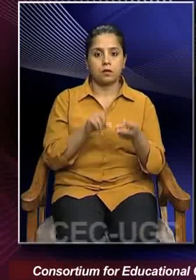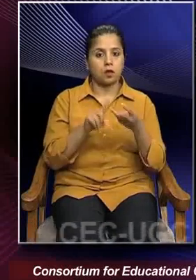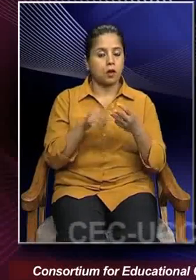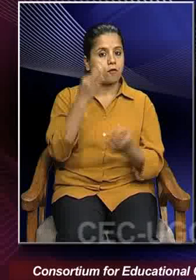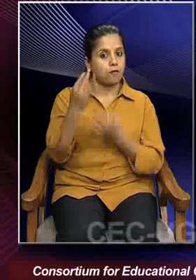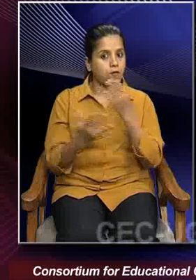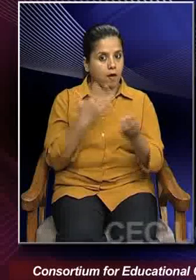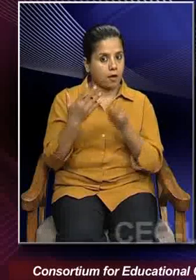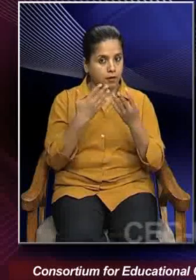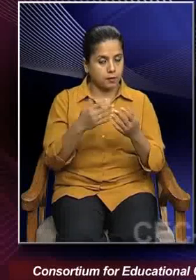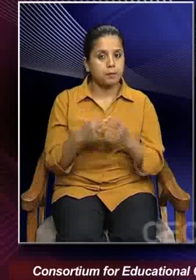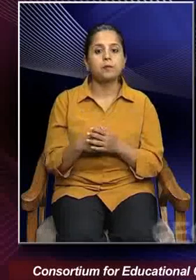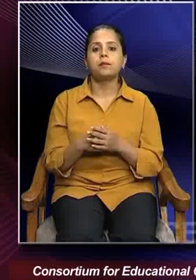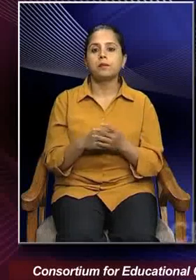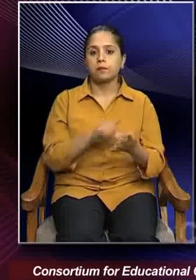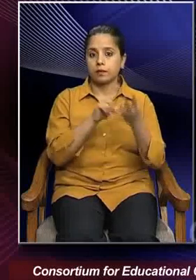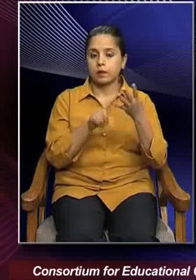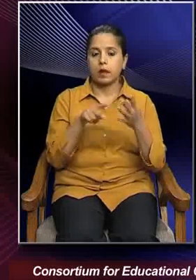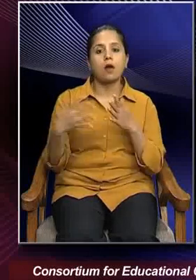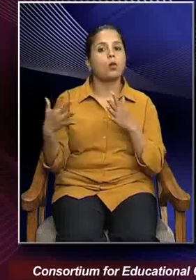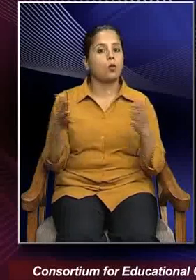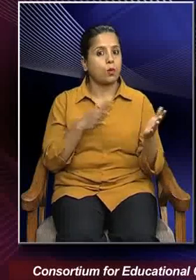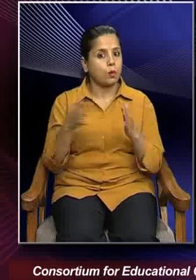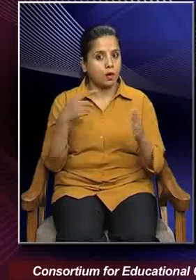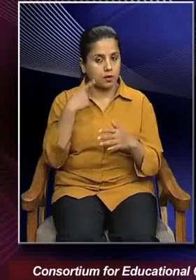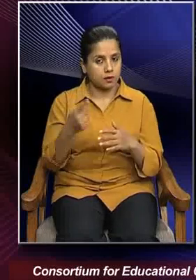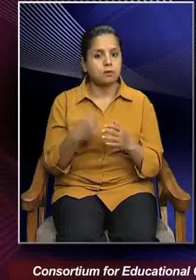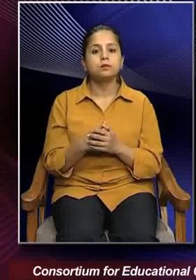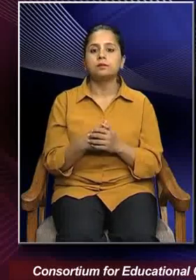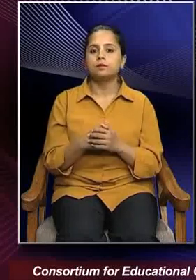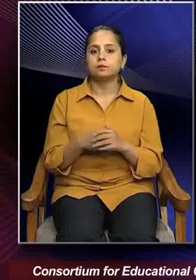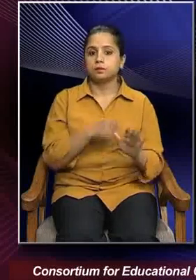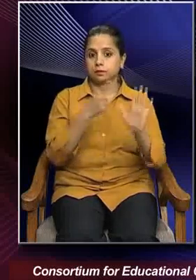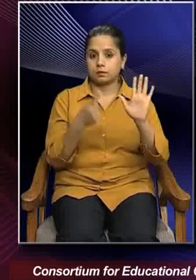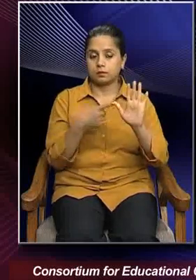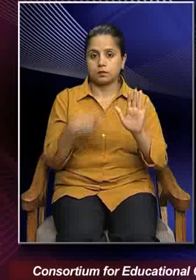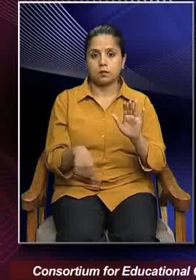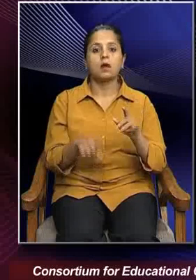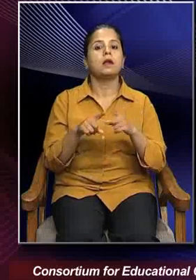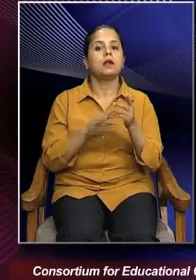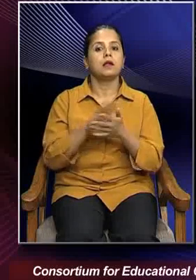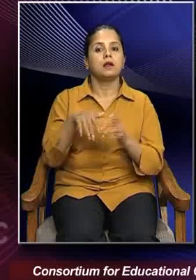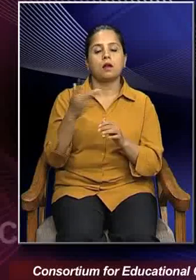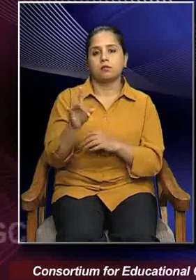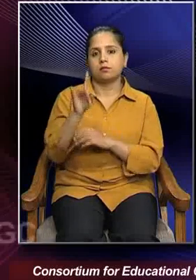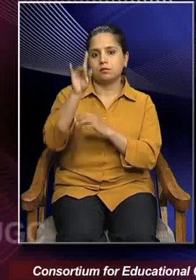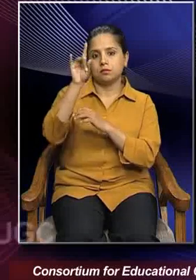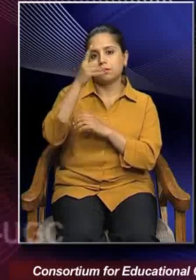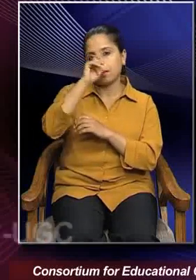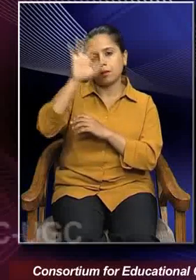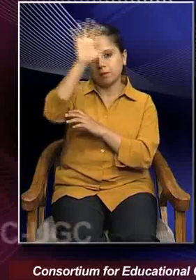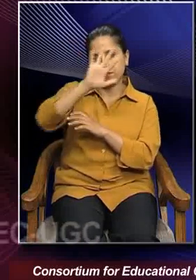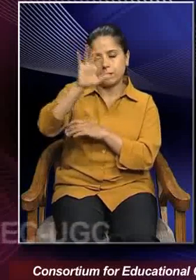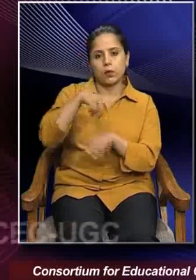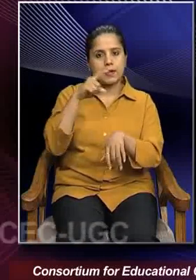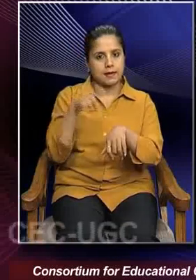is tejas, vayu or air, ether or akash, time